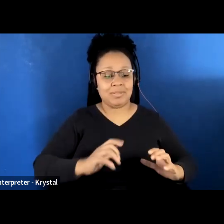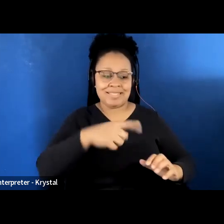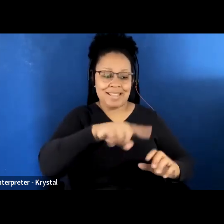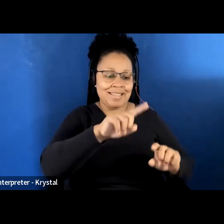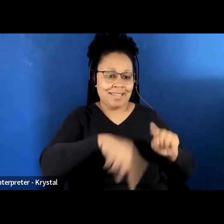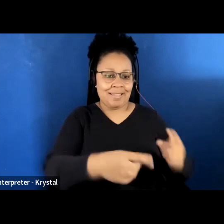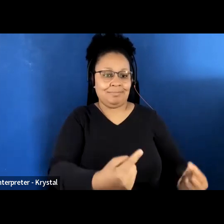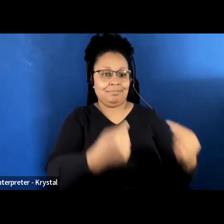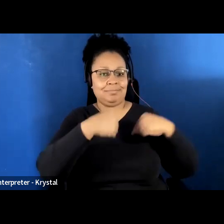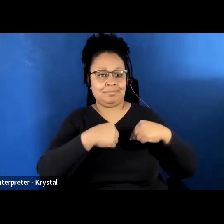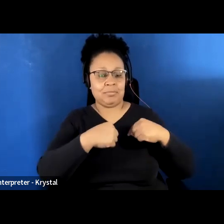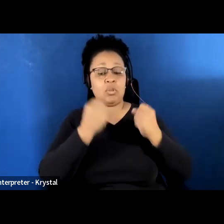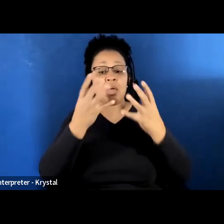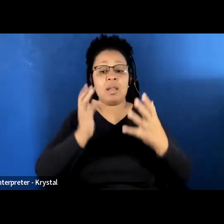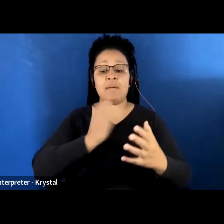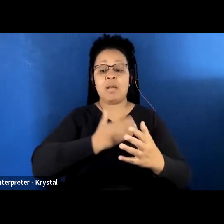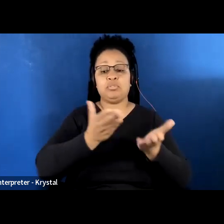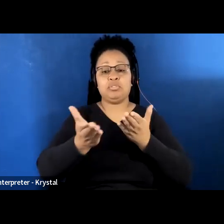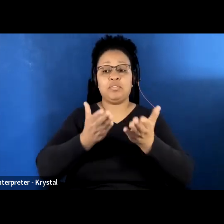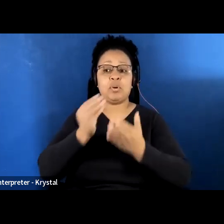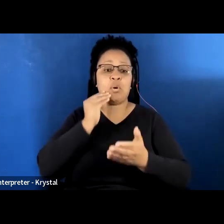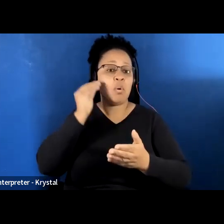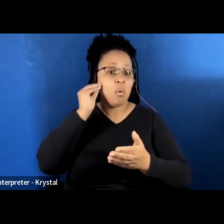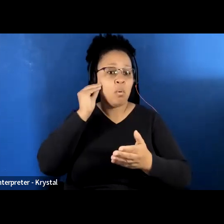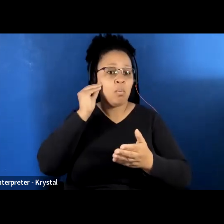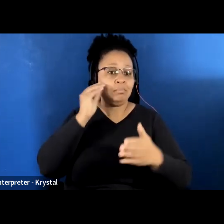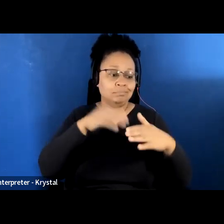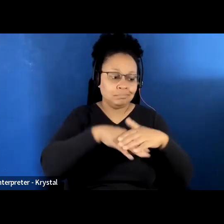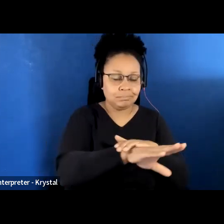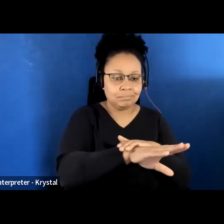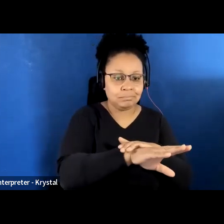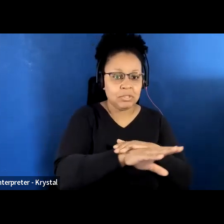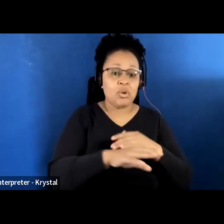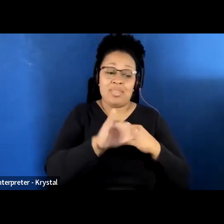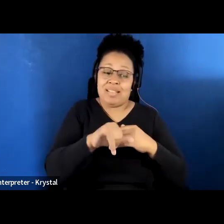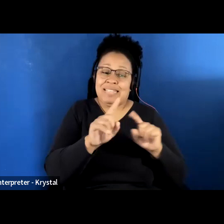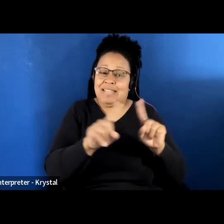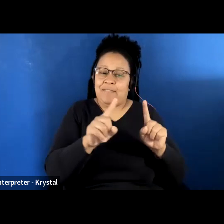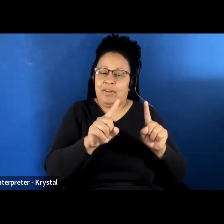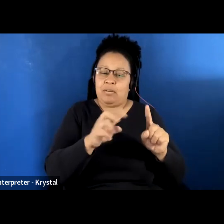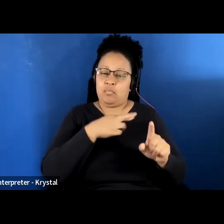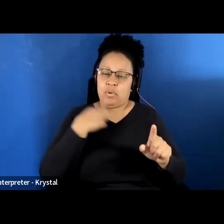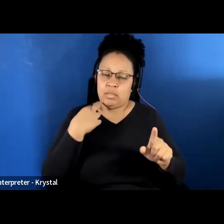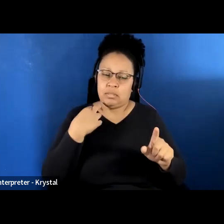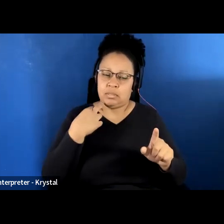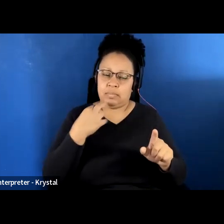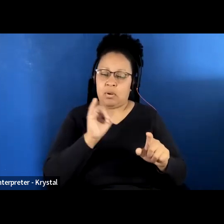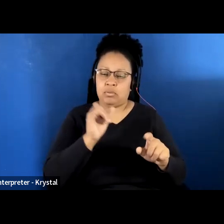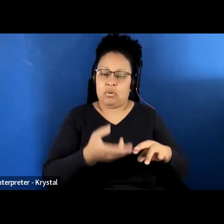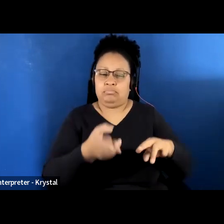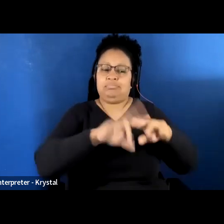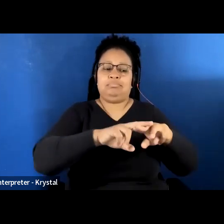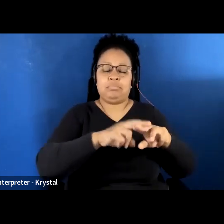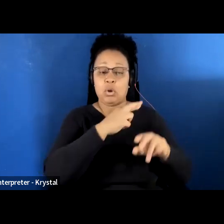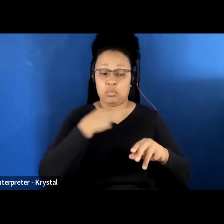services are home-based, which puts us at a little different kind of risk, but also increases our risk a little bit.